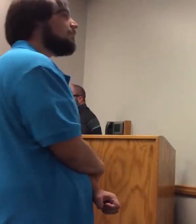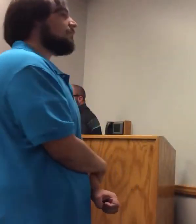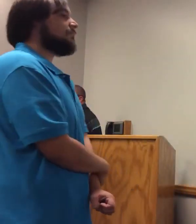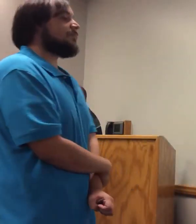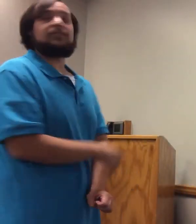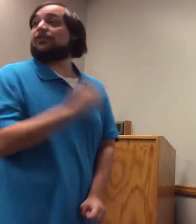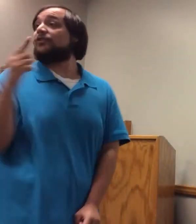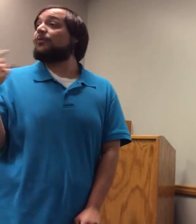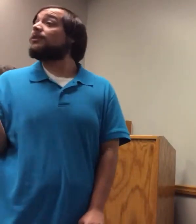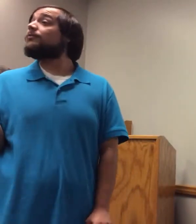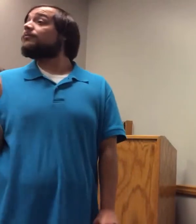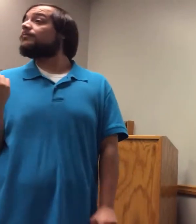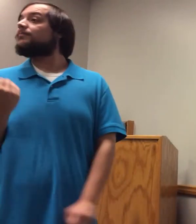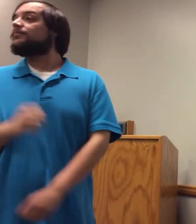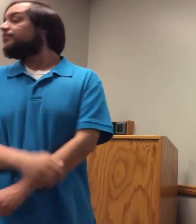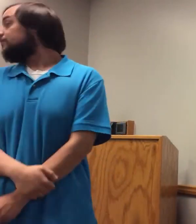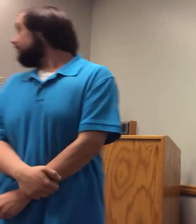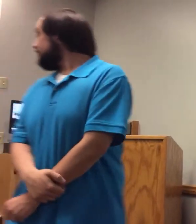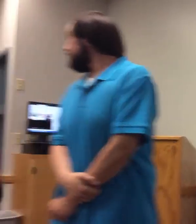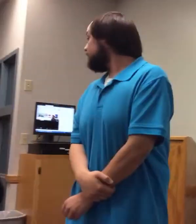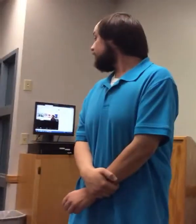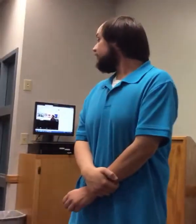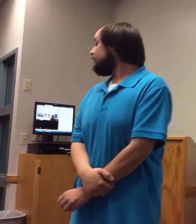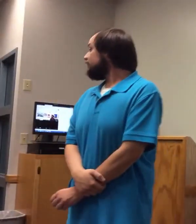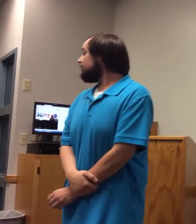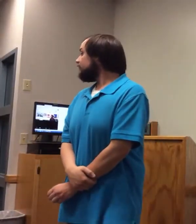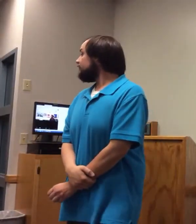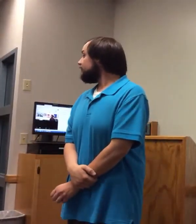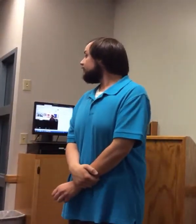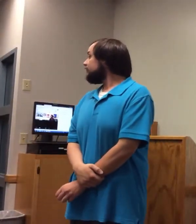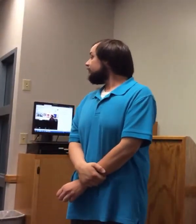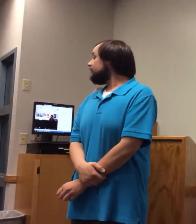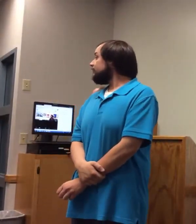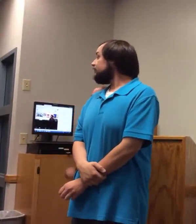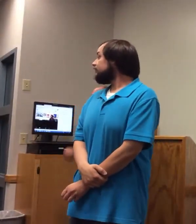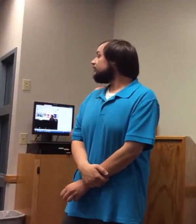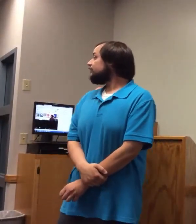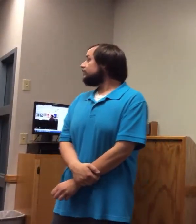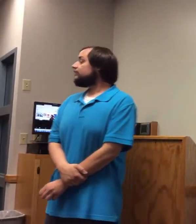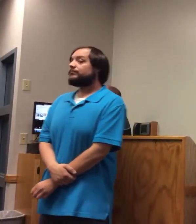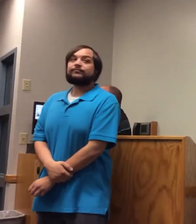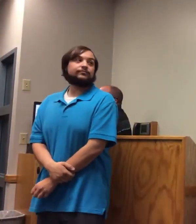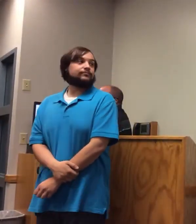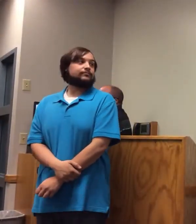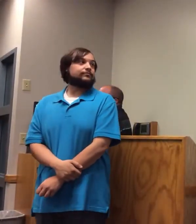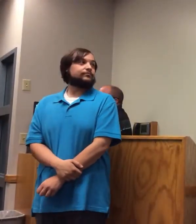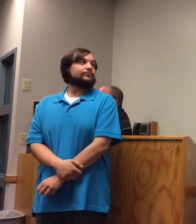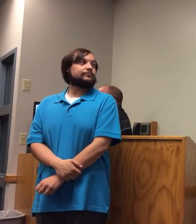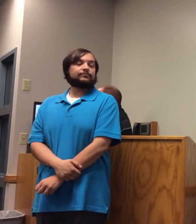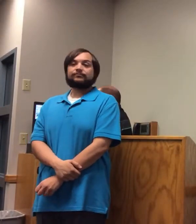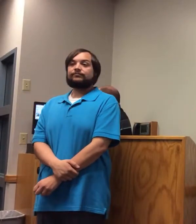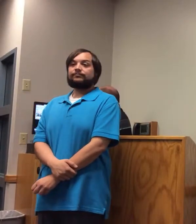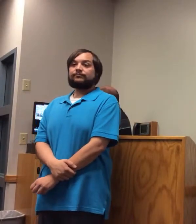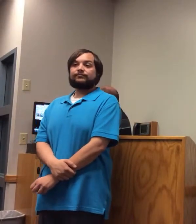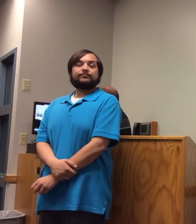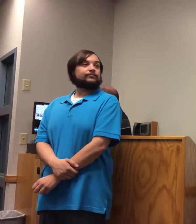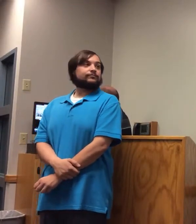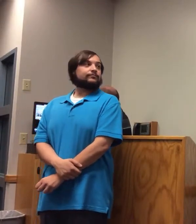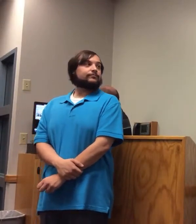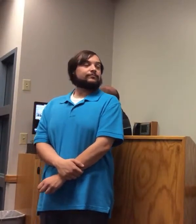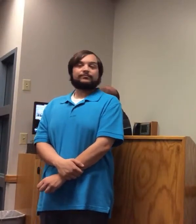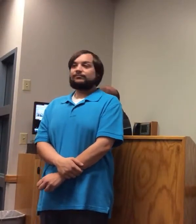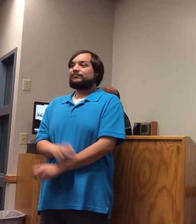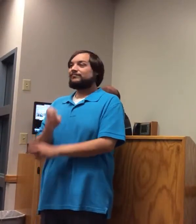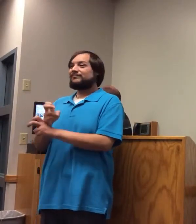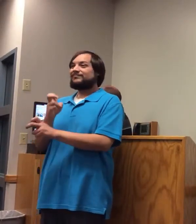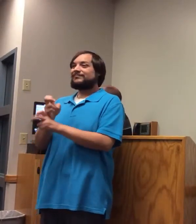Okay, so want Anthony to, go ahead and introduce himself now? Yes, It's hard to, we can't see you guys, so